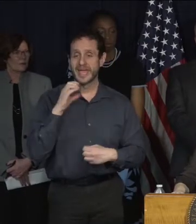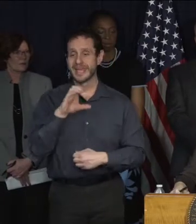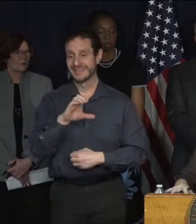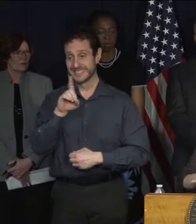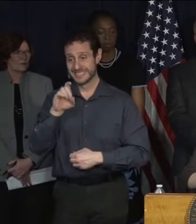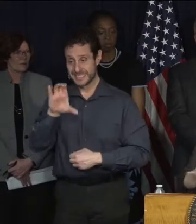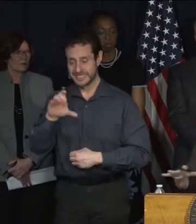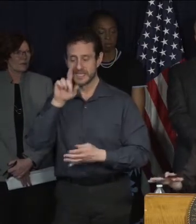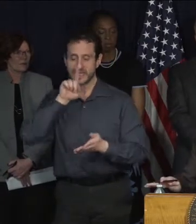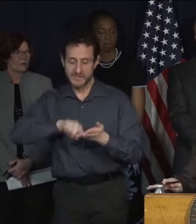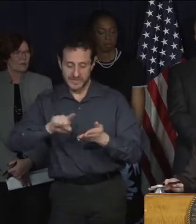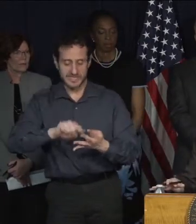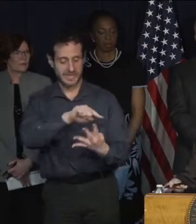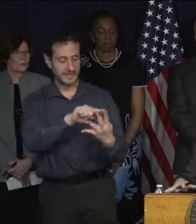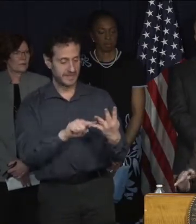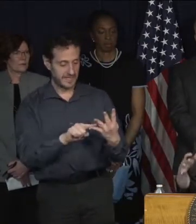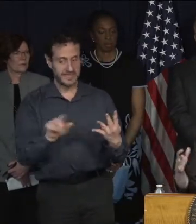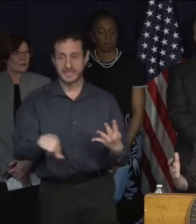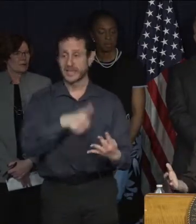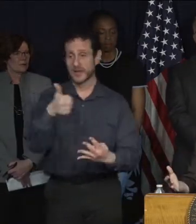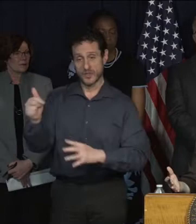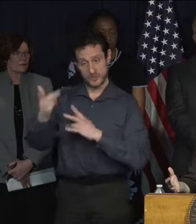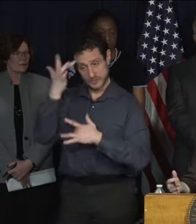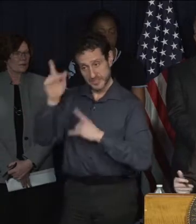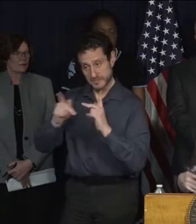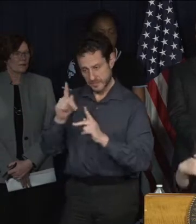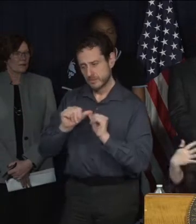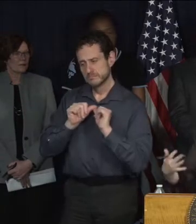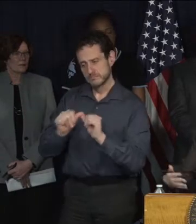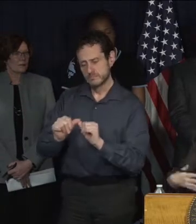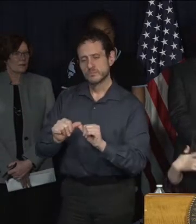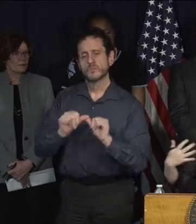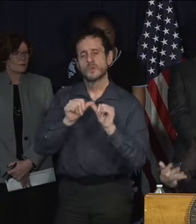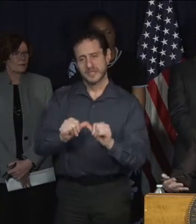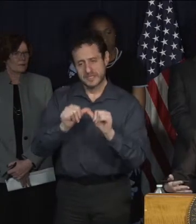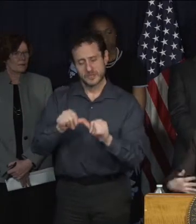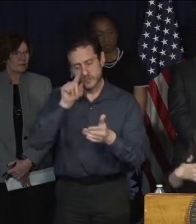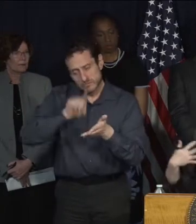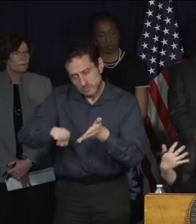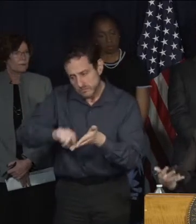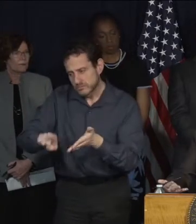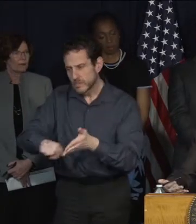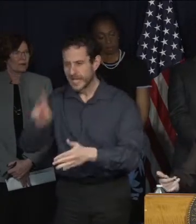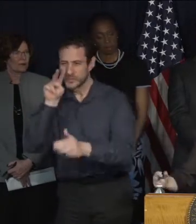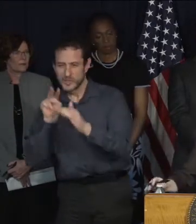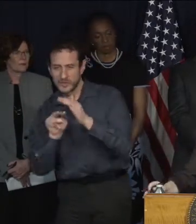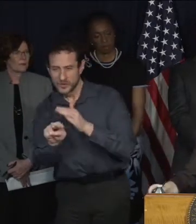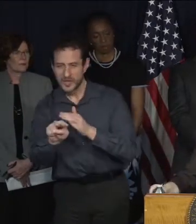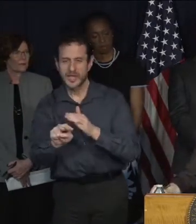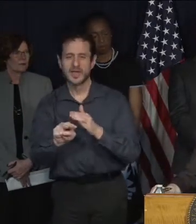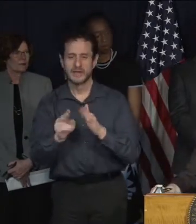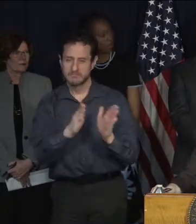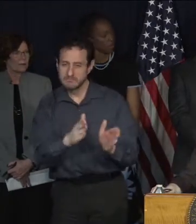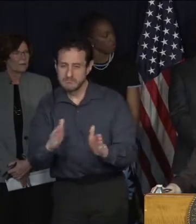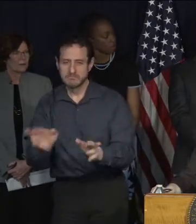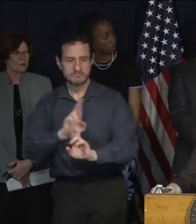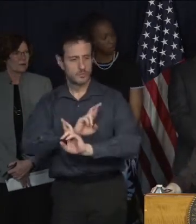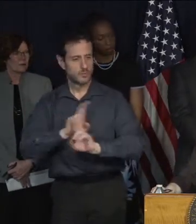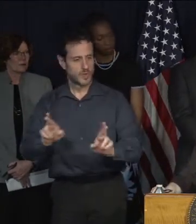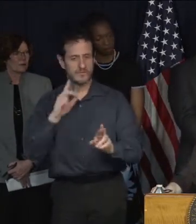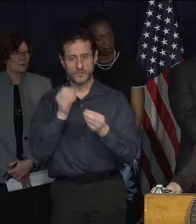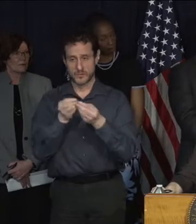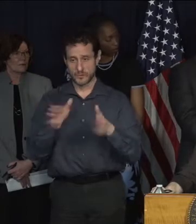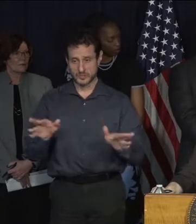into these and other cases is ongoing, even as we look ahead and prepare for our broader response